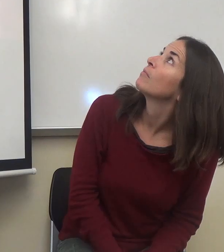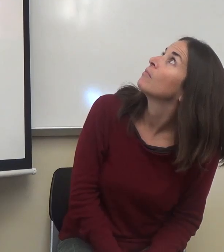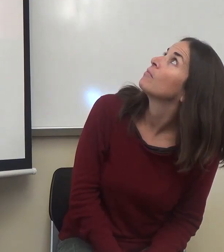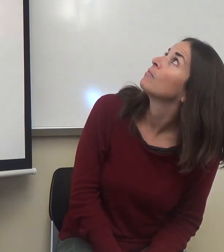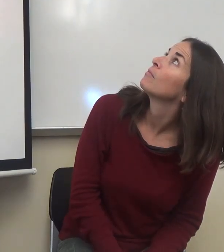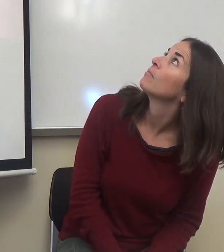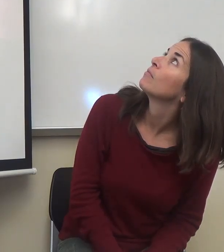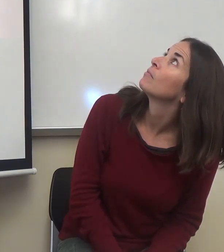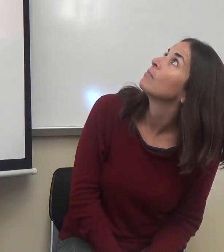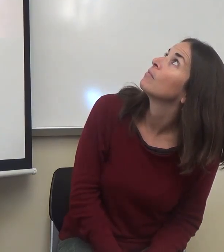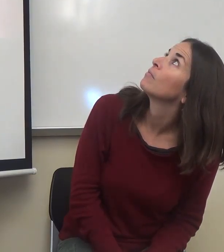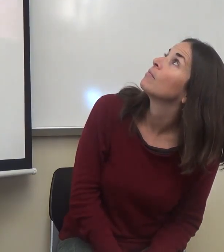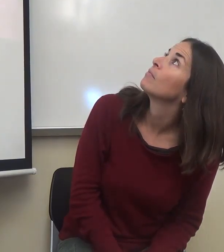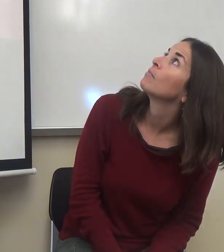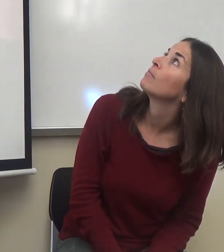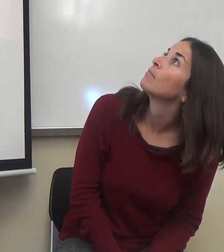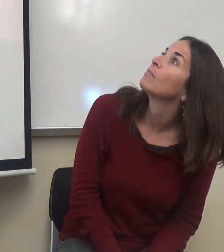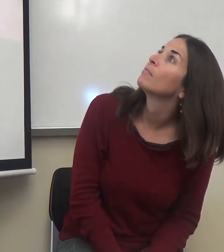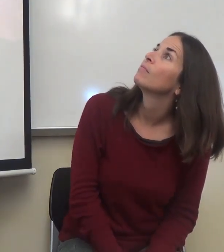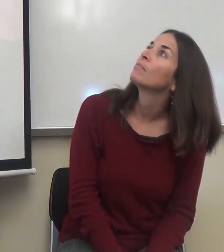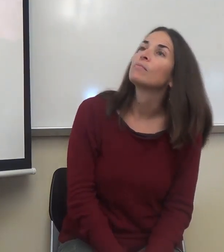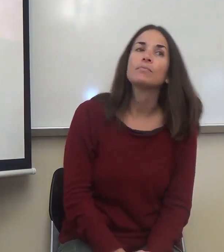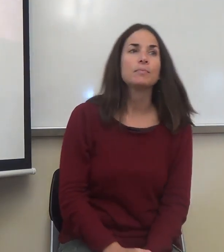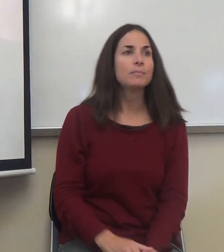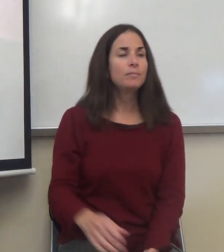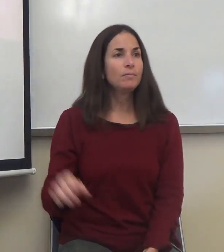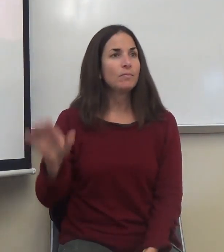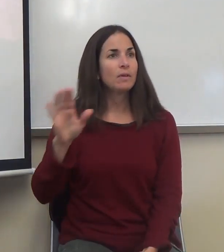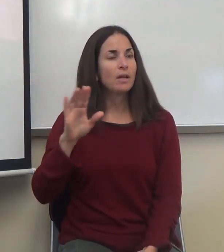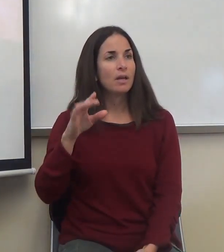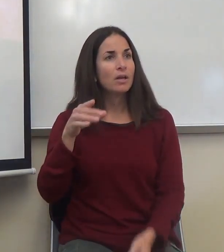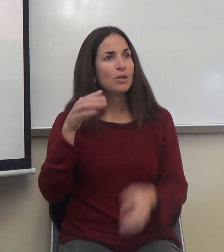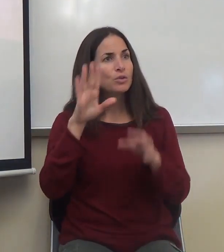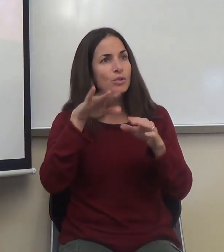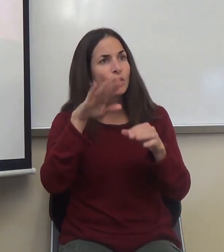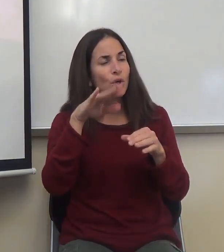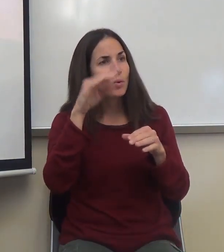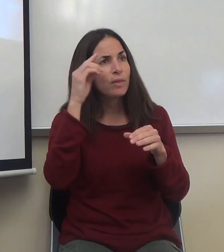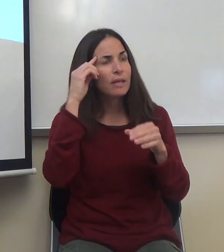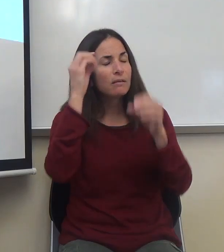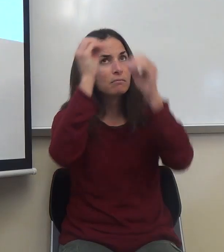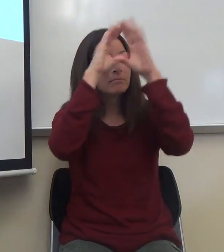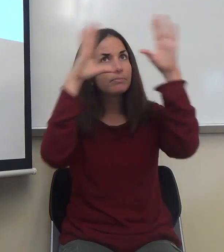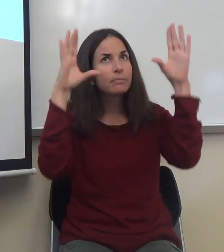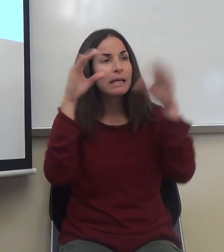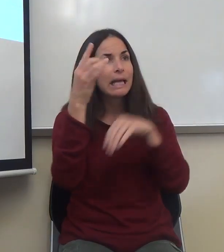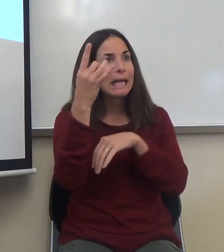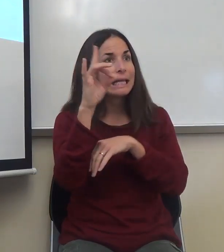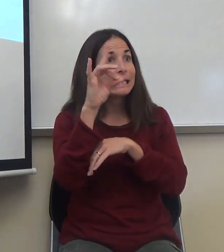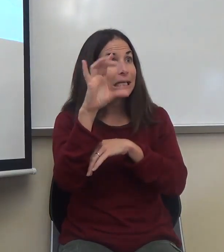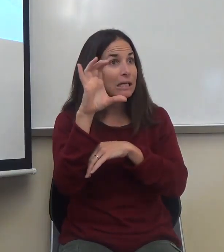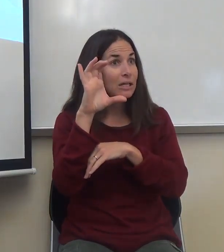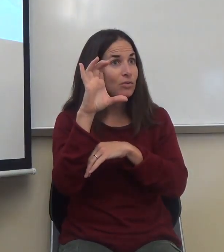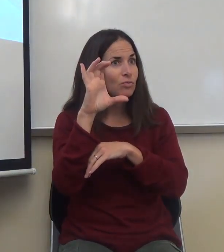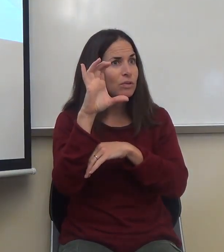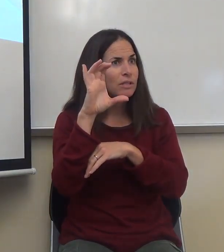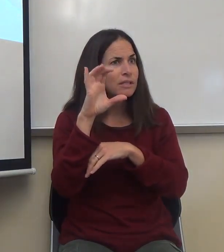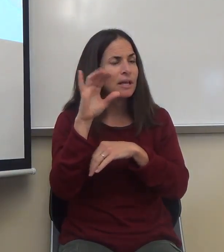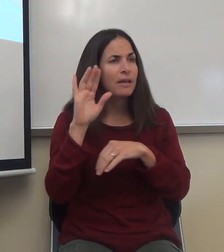that fight like in the 1800s? Brutal. Well, not like